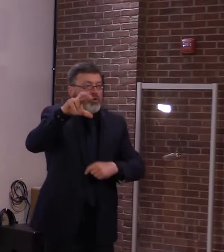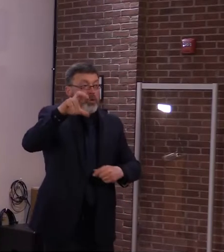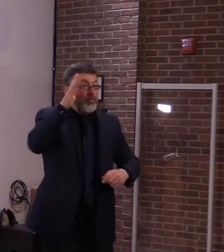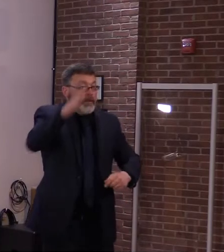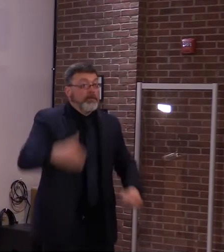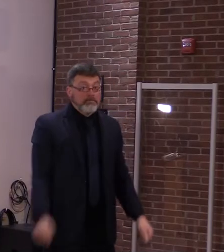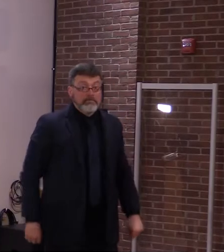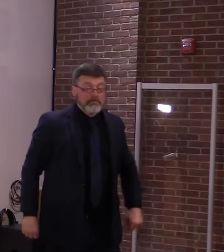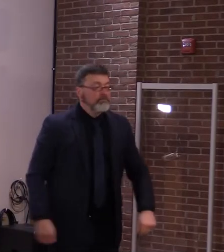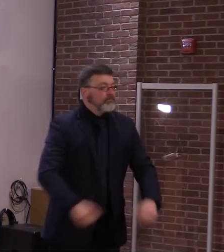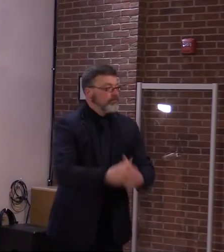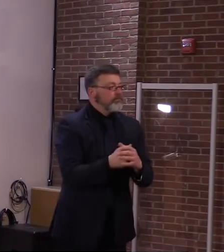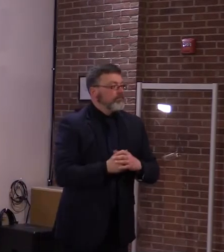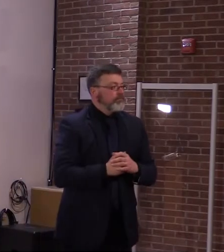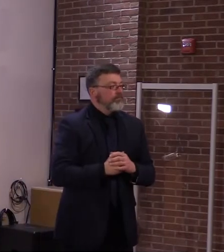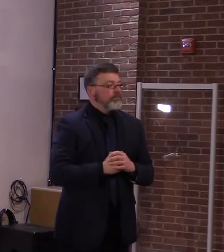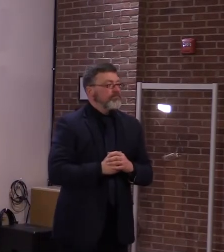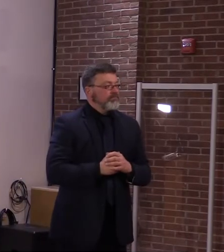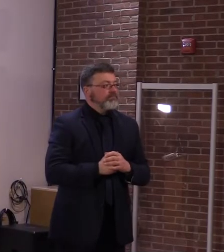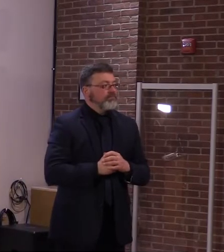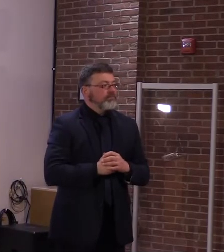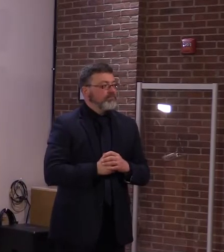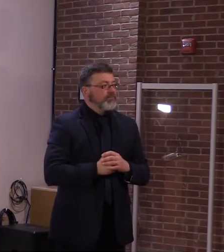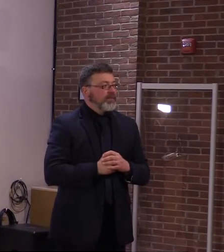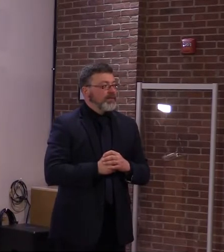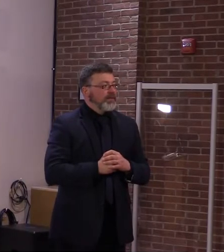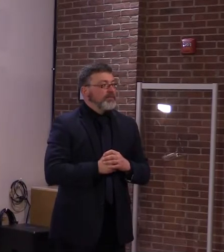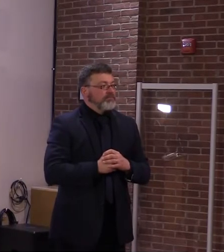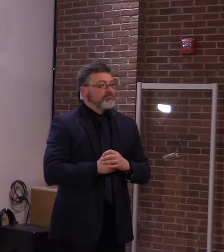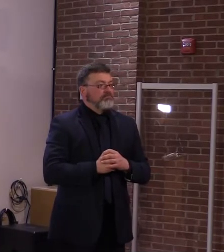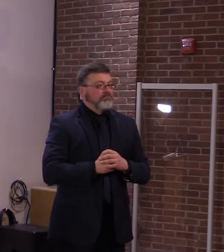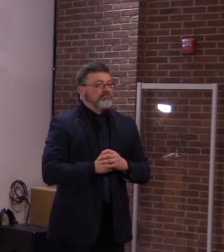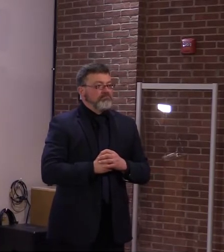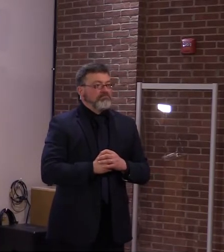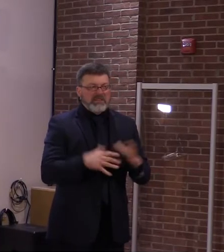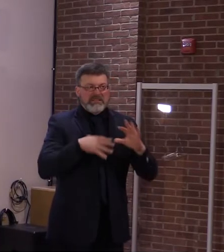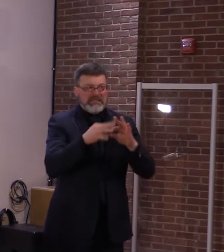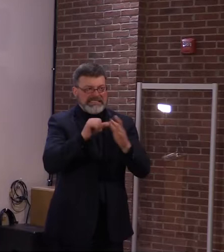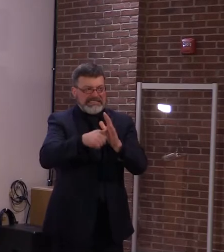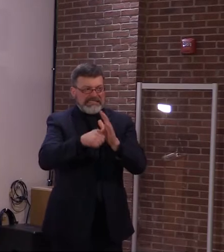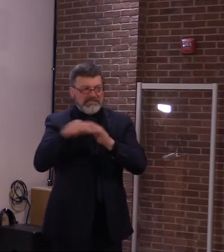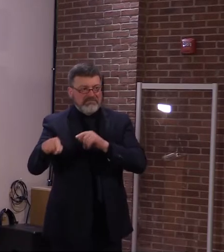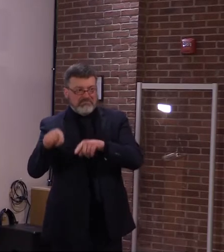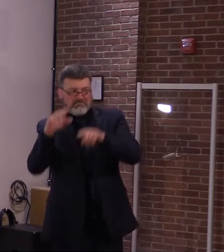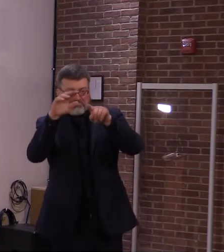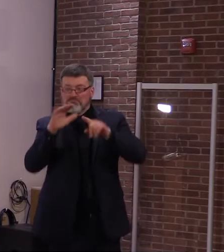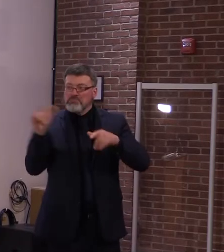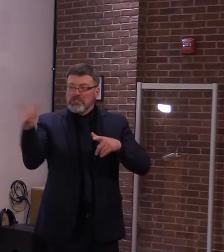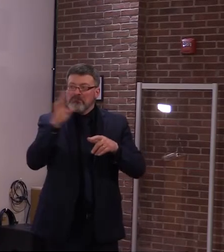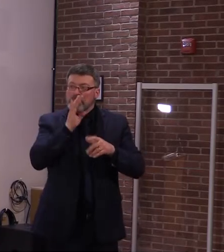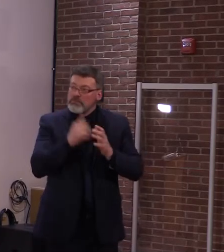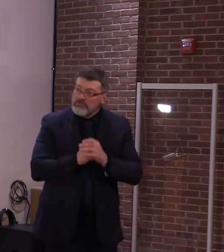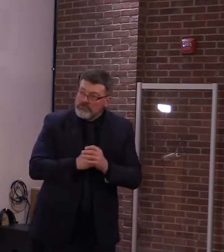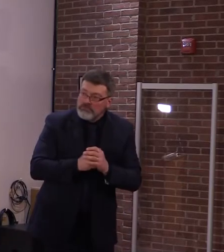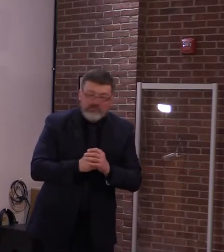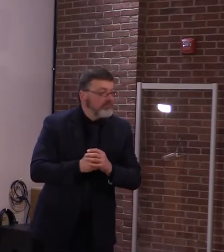fully vaccinated people to come and gather at those events. Those are outdoor events.